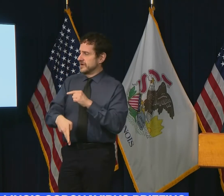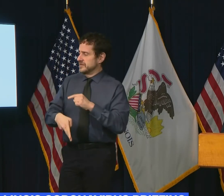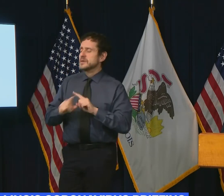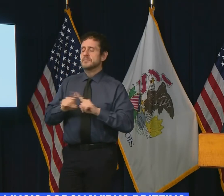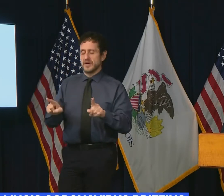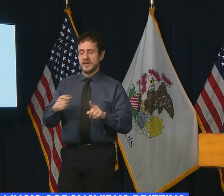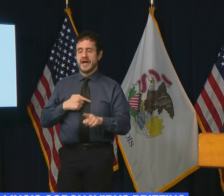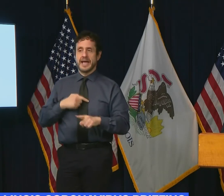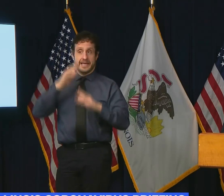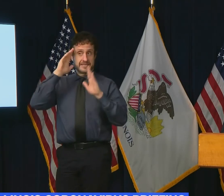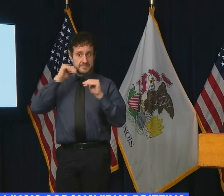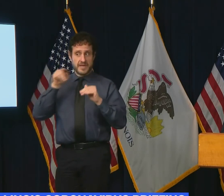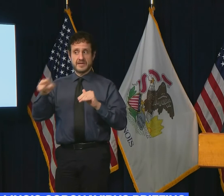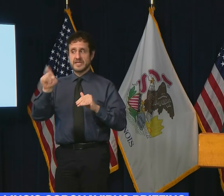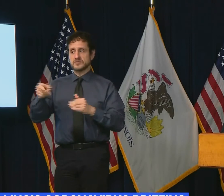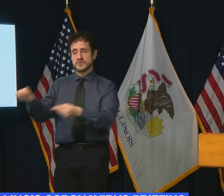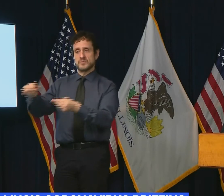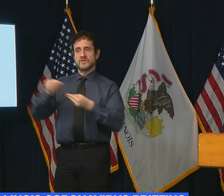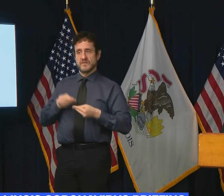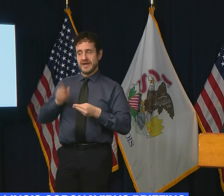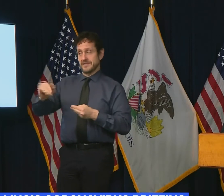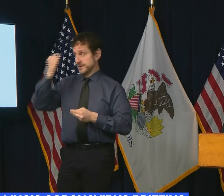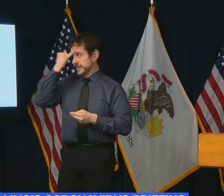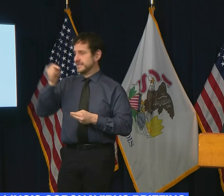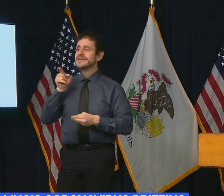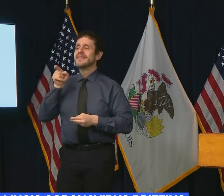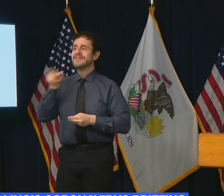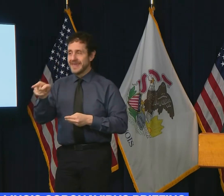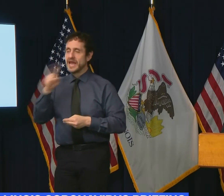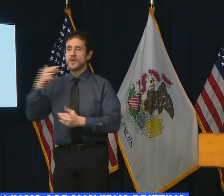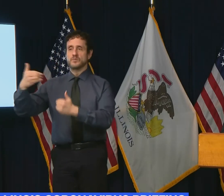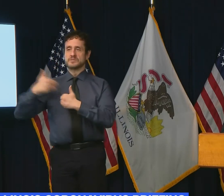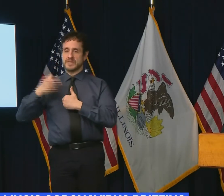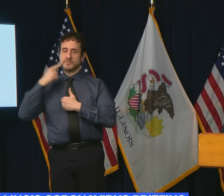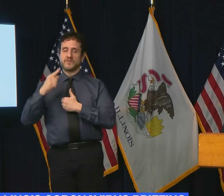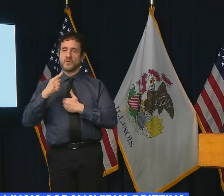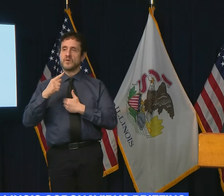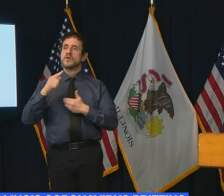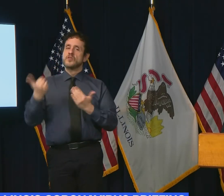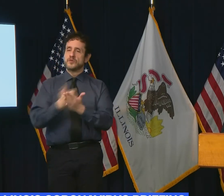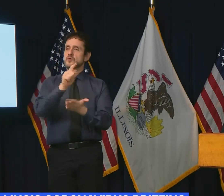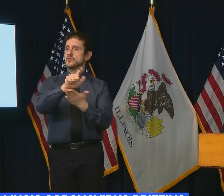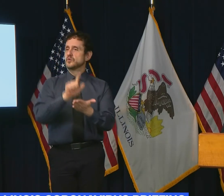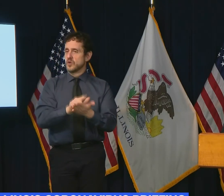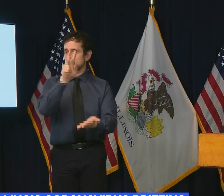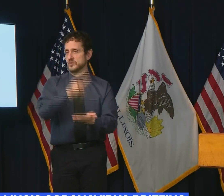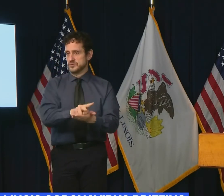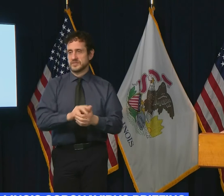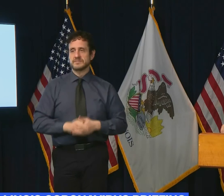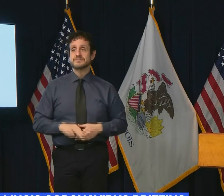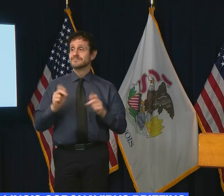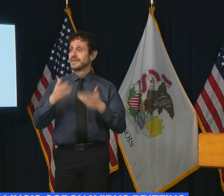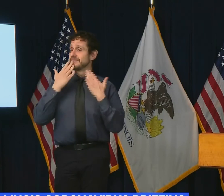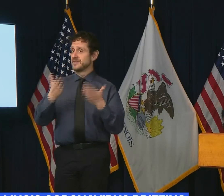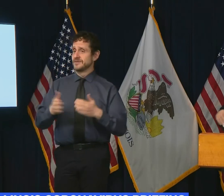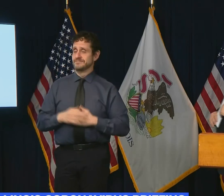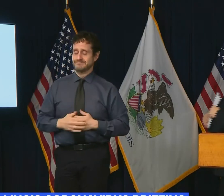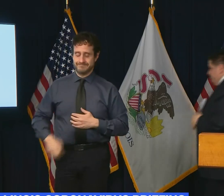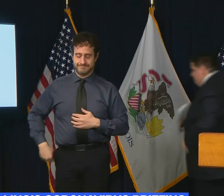but I anticipate that they should provide those since they're the ones who defeated at least the proposal that I put forward. All right, thanks everyone.